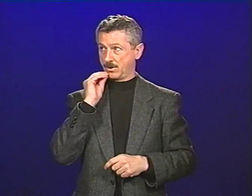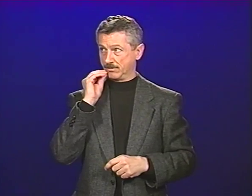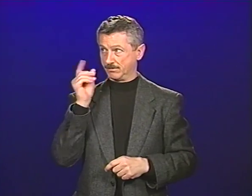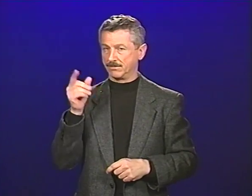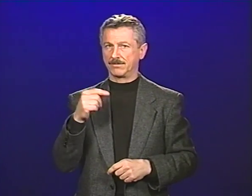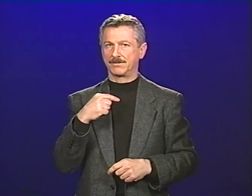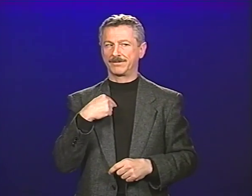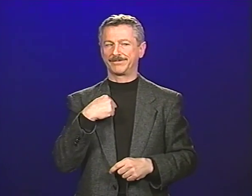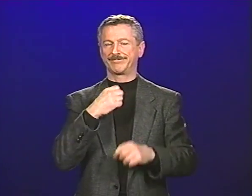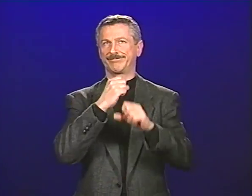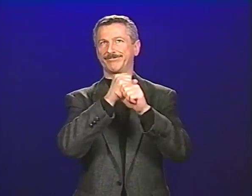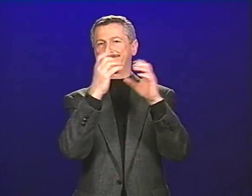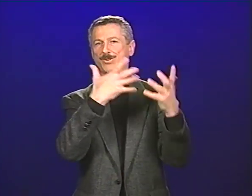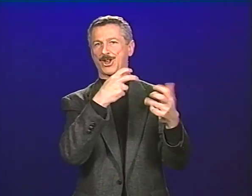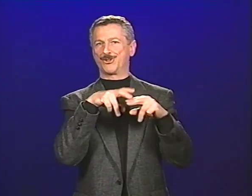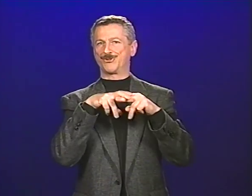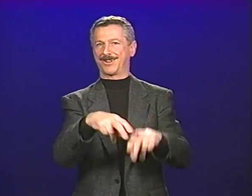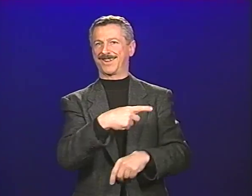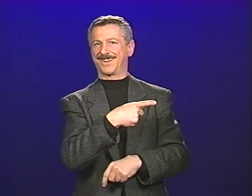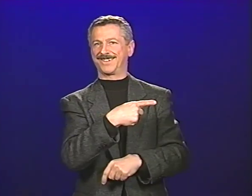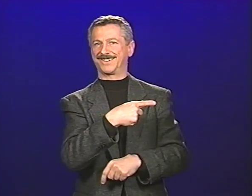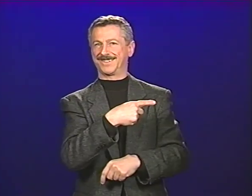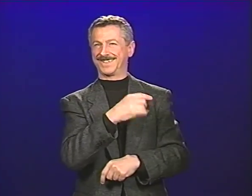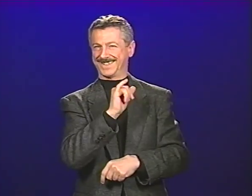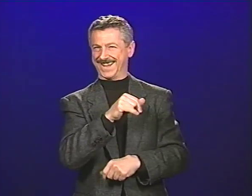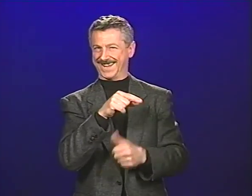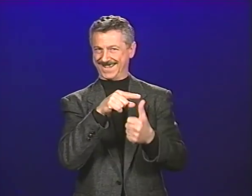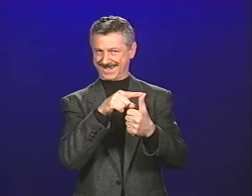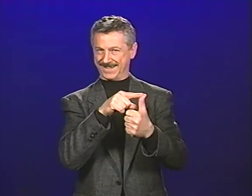me, home you? What he's really saying is, can I have a ride?